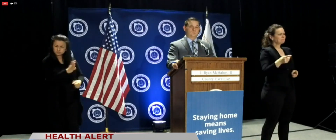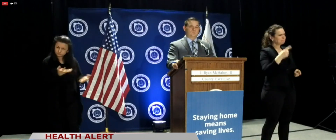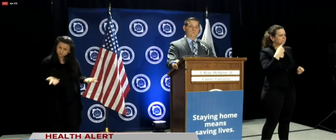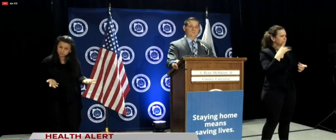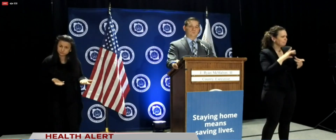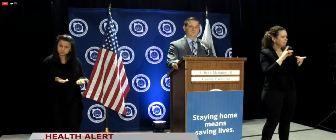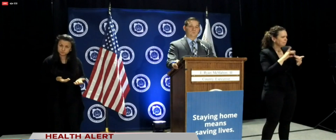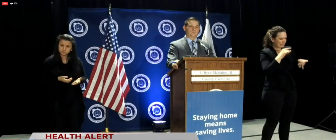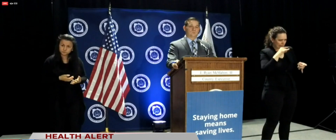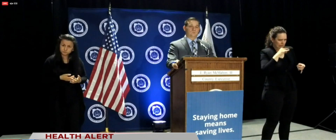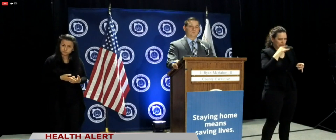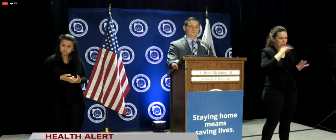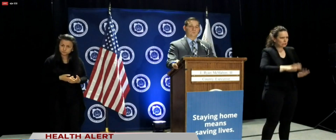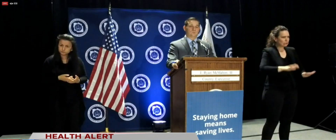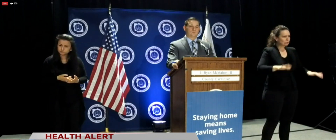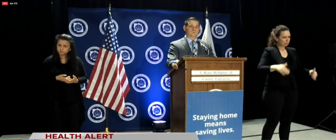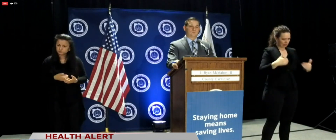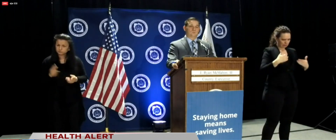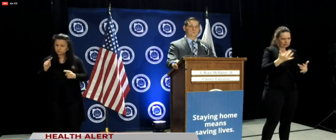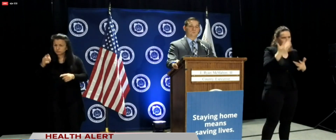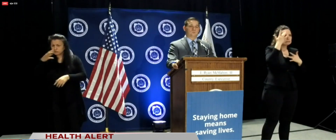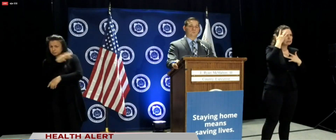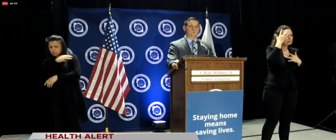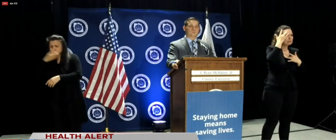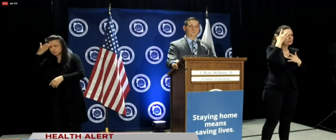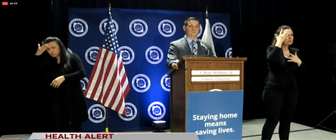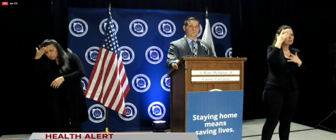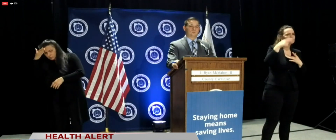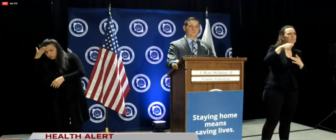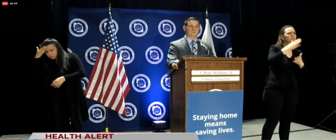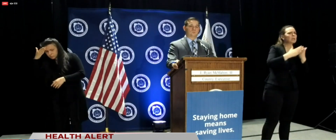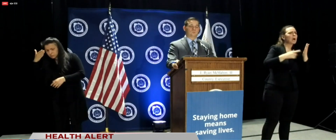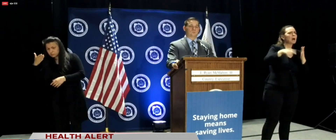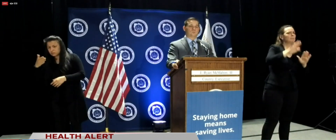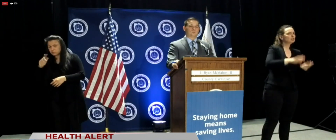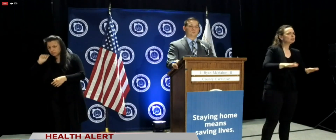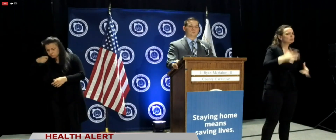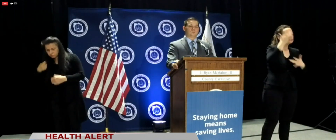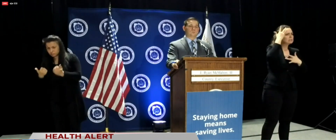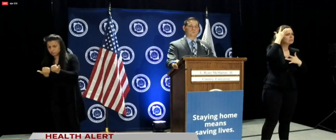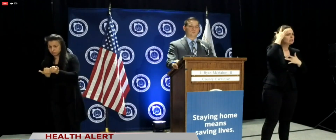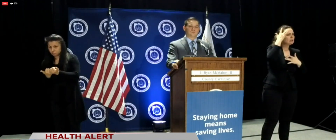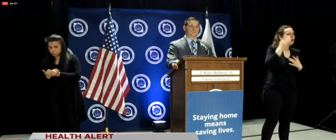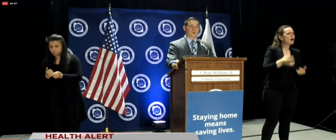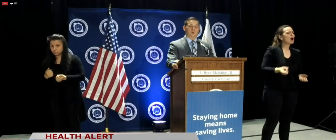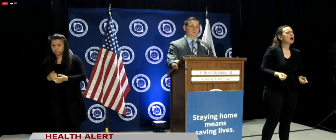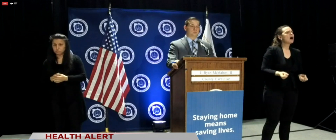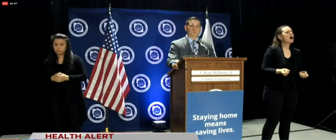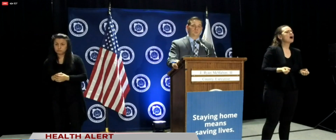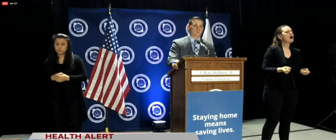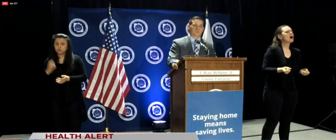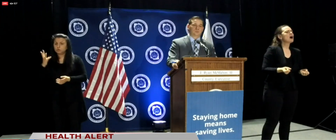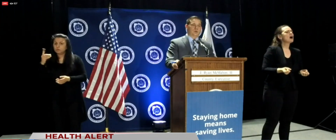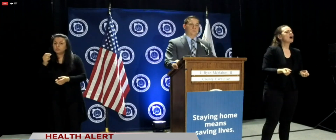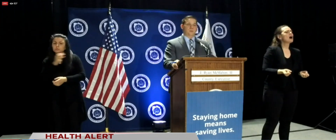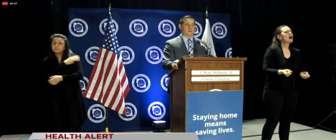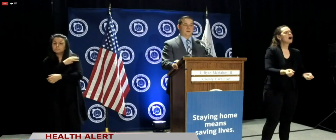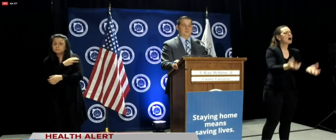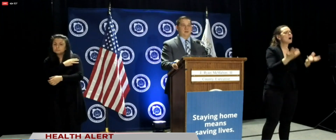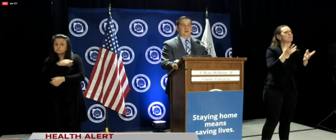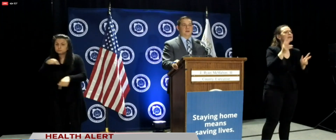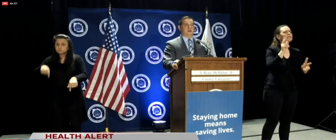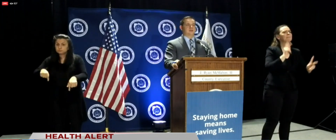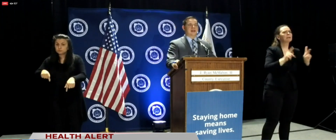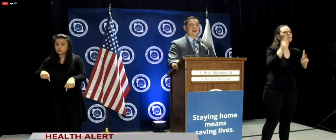people who are sick. Do we have any read on the number of asymptomatic people in Onondaga County? No, no.